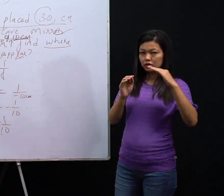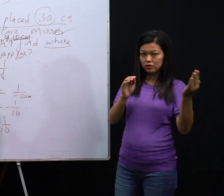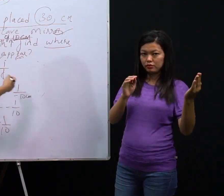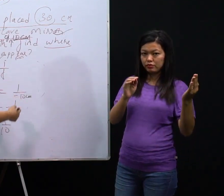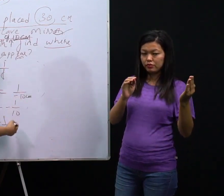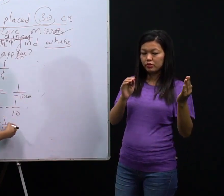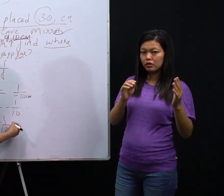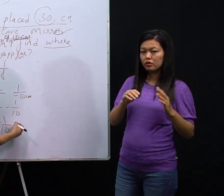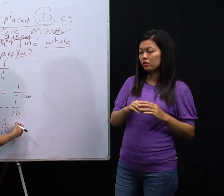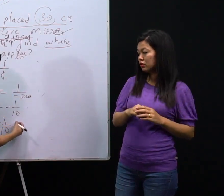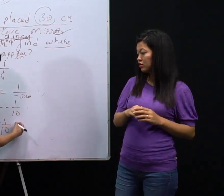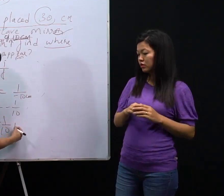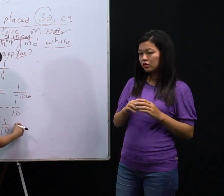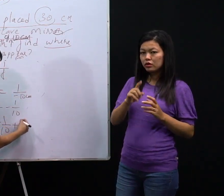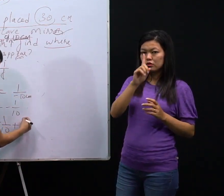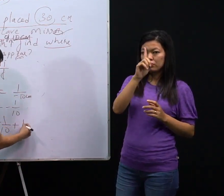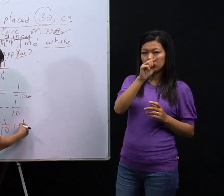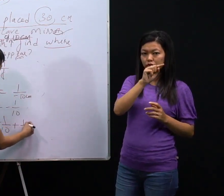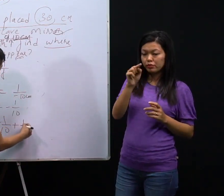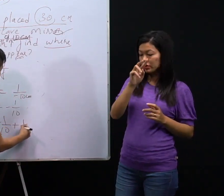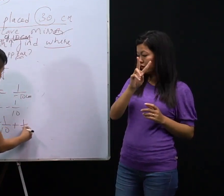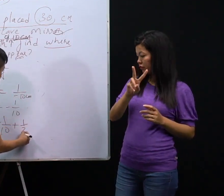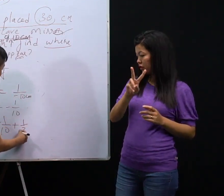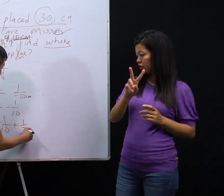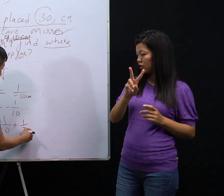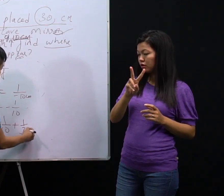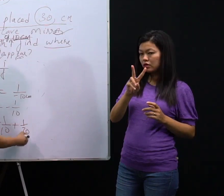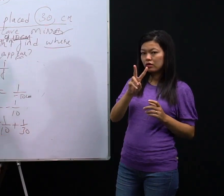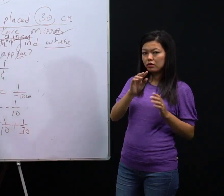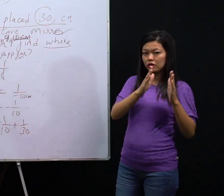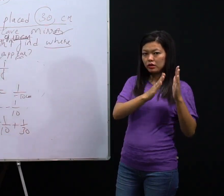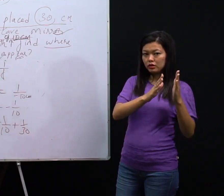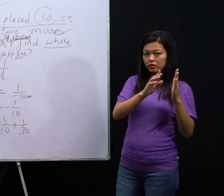we will transfer this one to the right-hand side. It becomes plus.